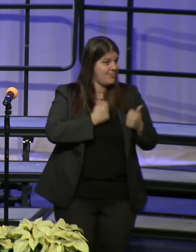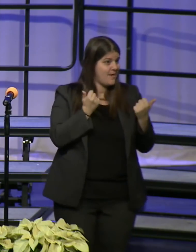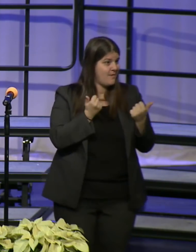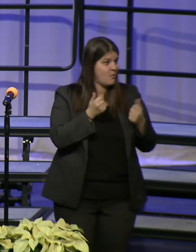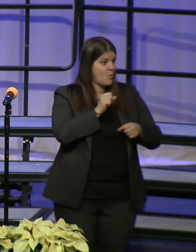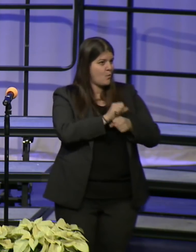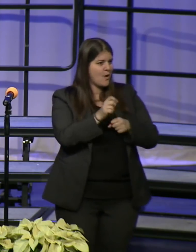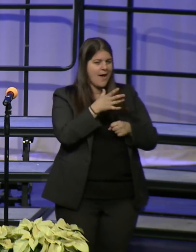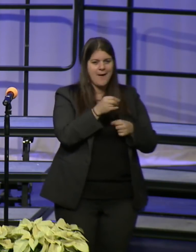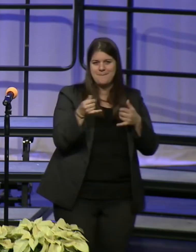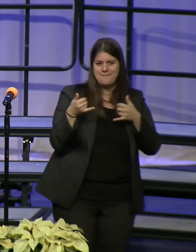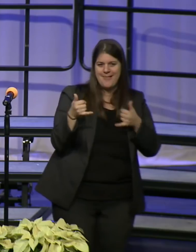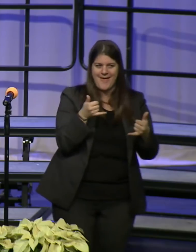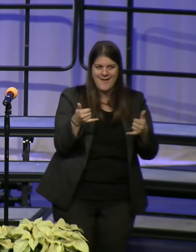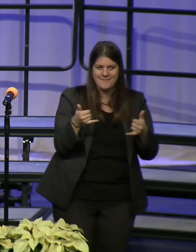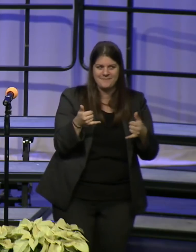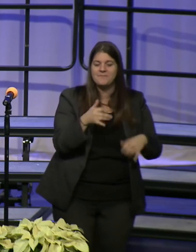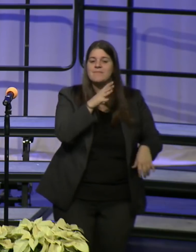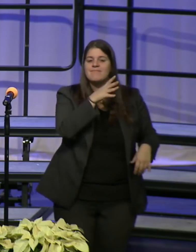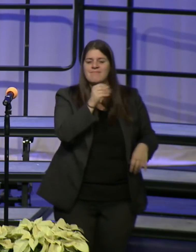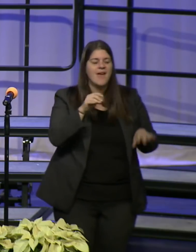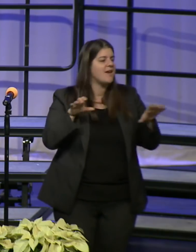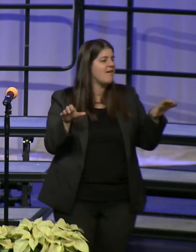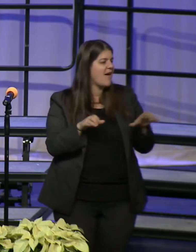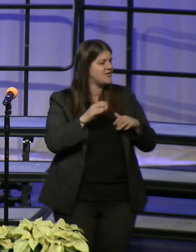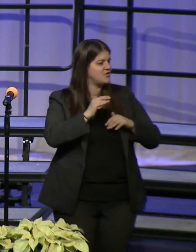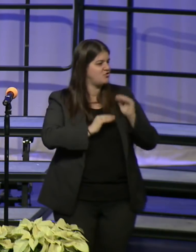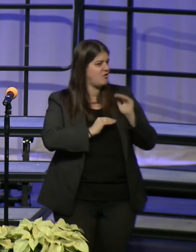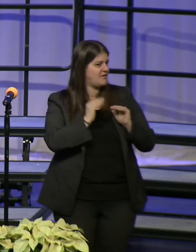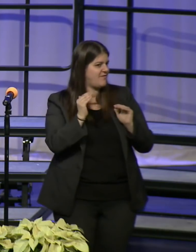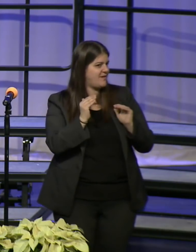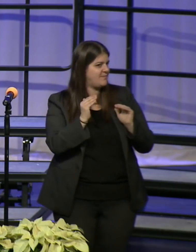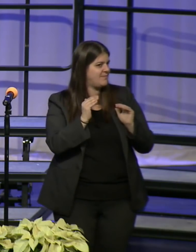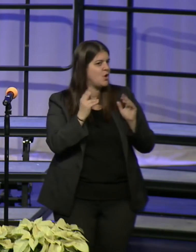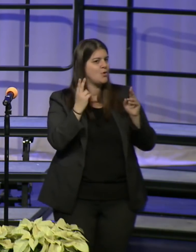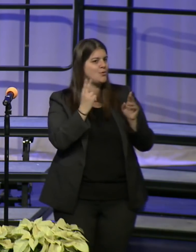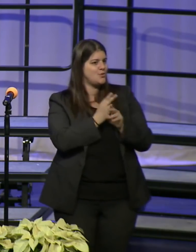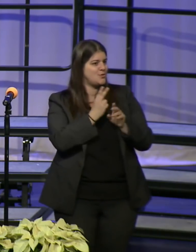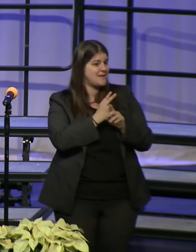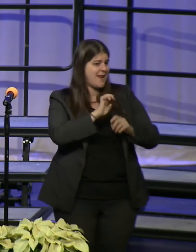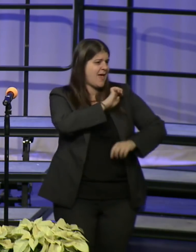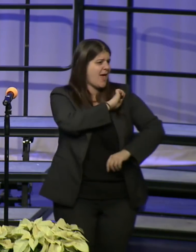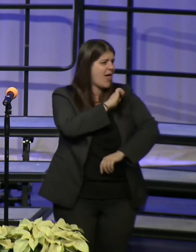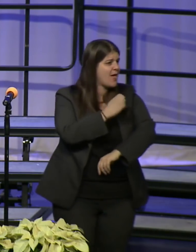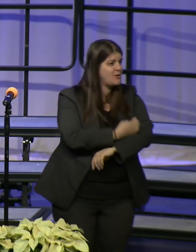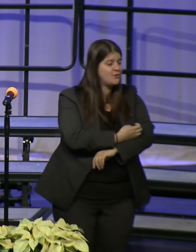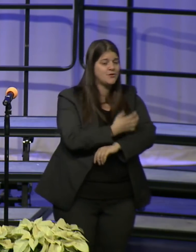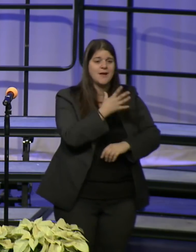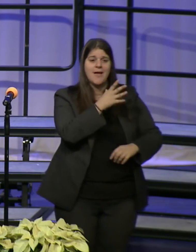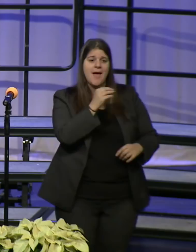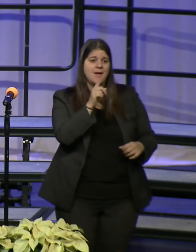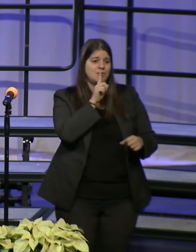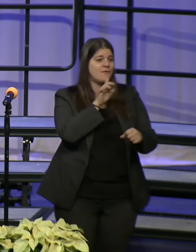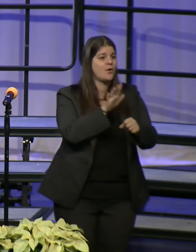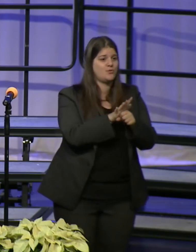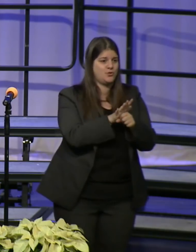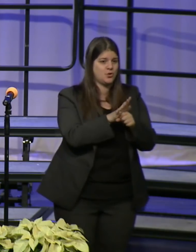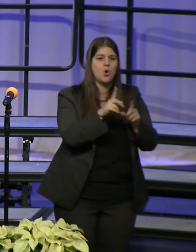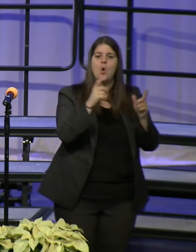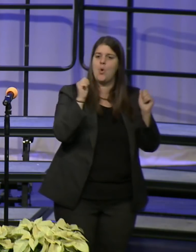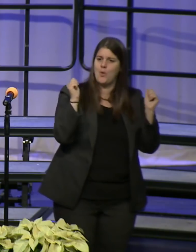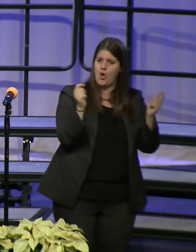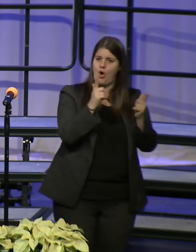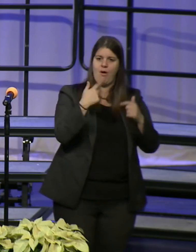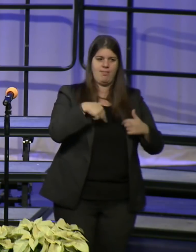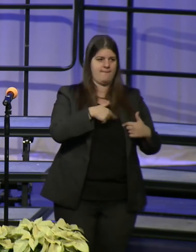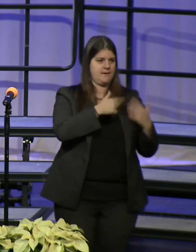and play, and acts constructively upon the energy and devotion we will all bring